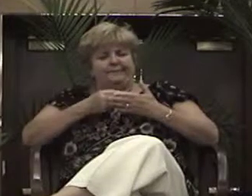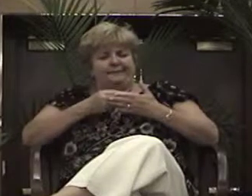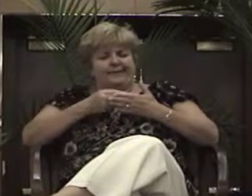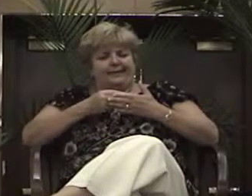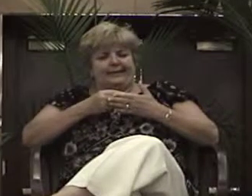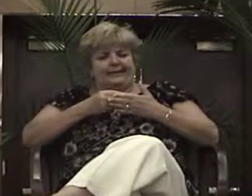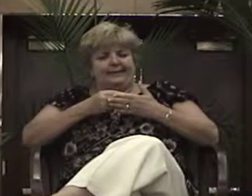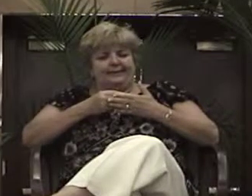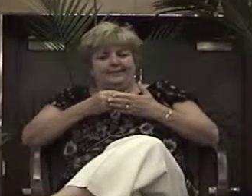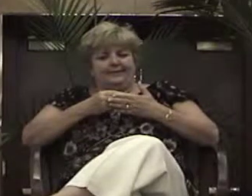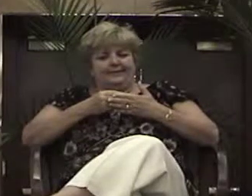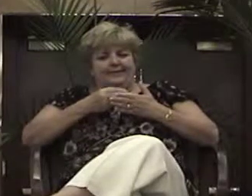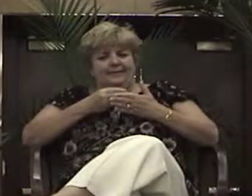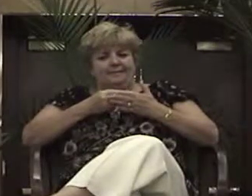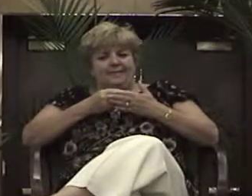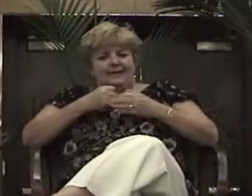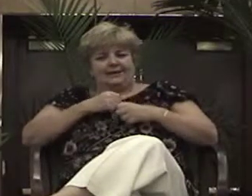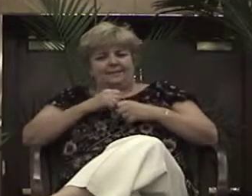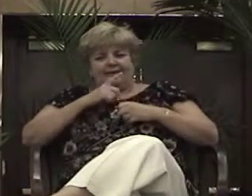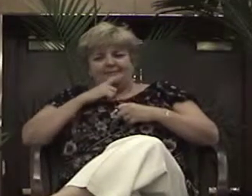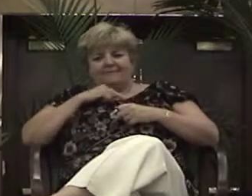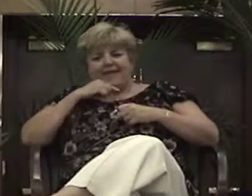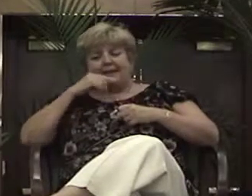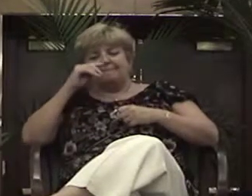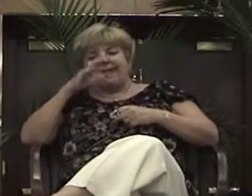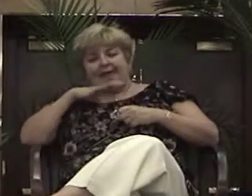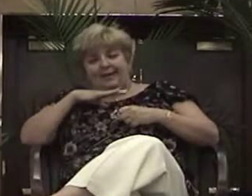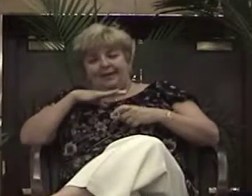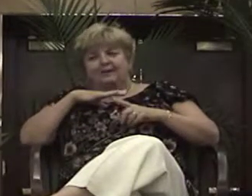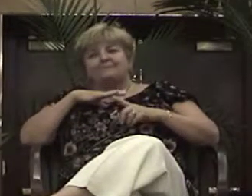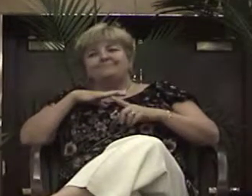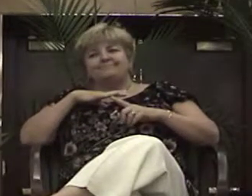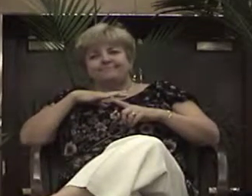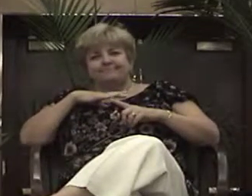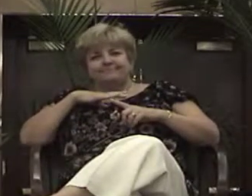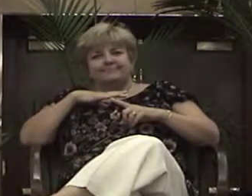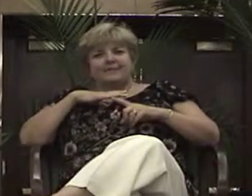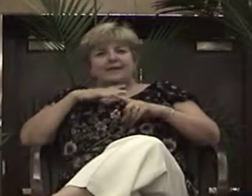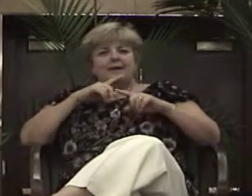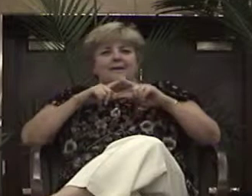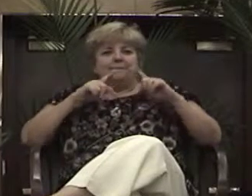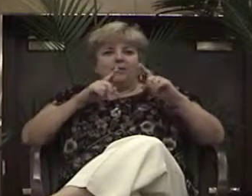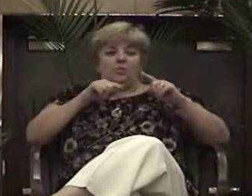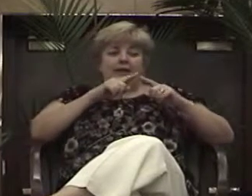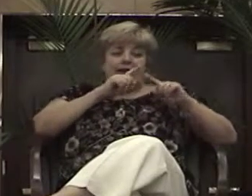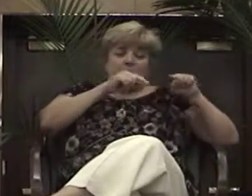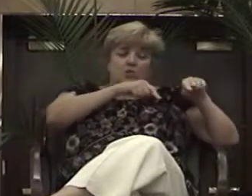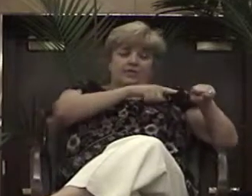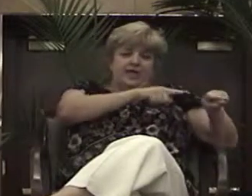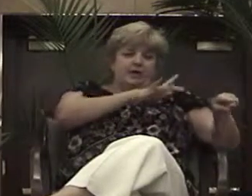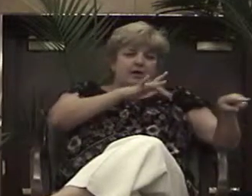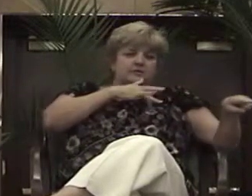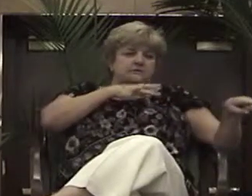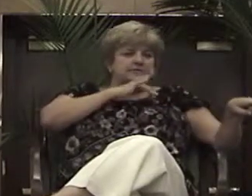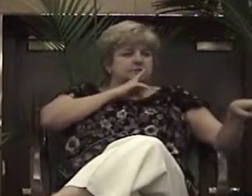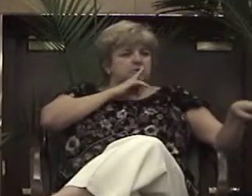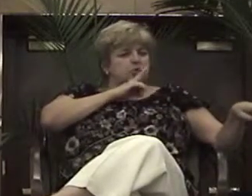with 50 bucks. If I got 1,000 in my pocket, you'd think Errol Flynn just strolled into the room. So the one thing these steps has taught me